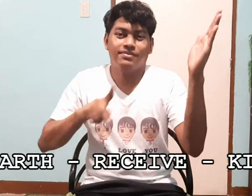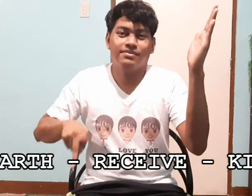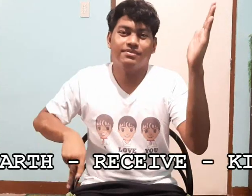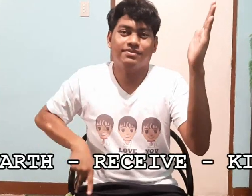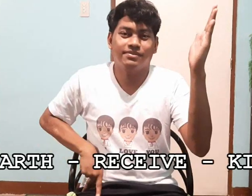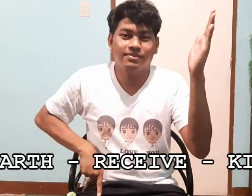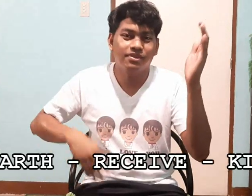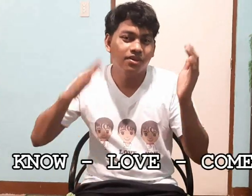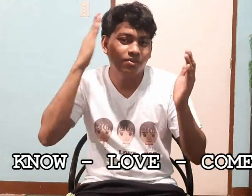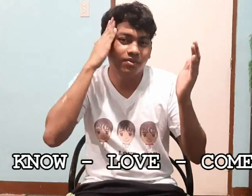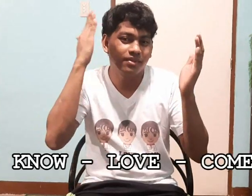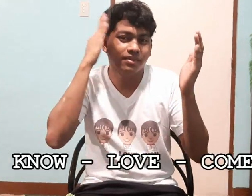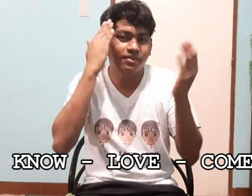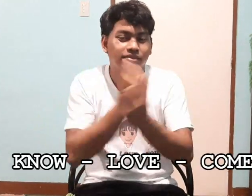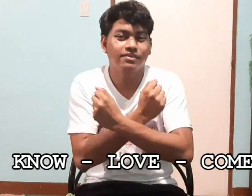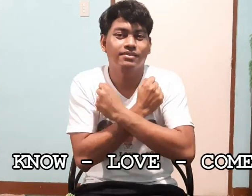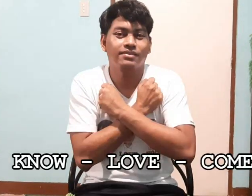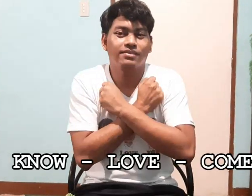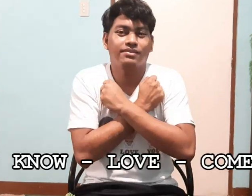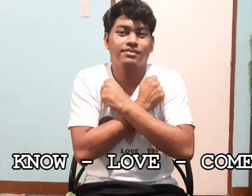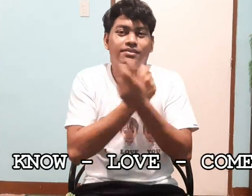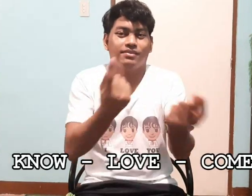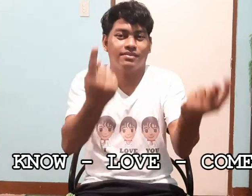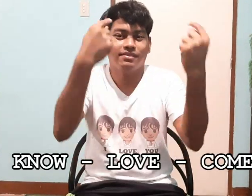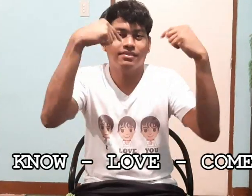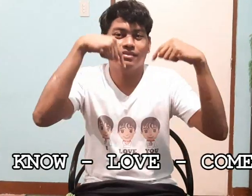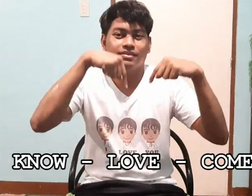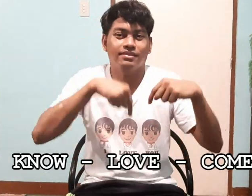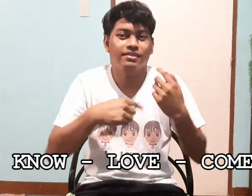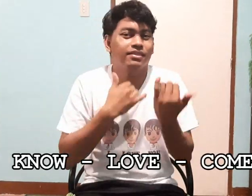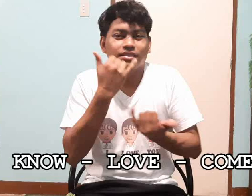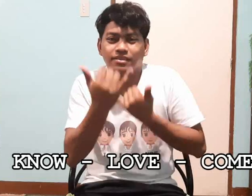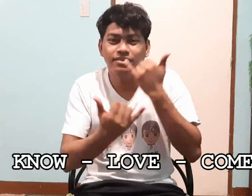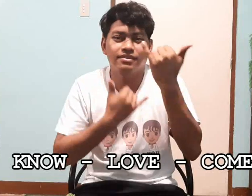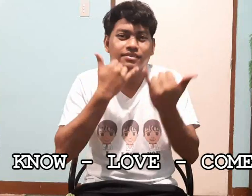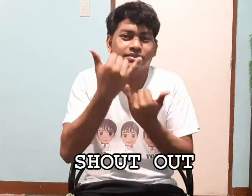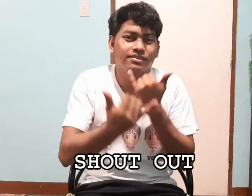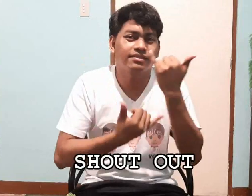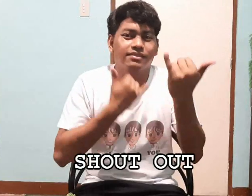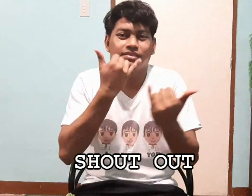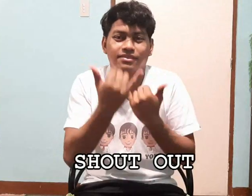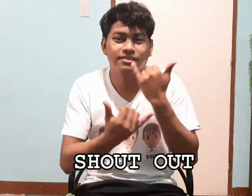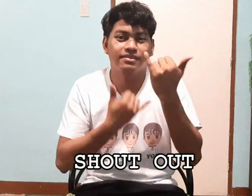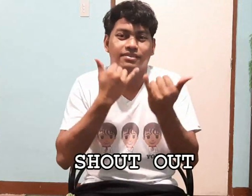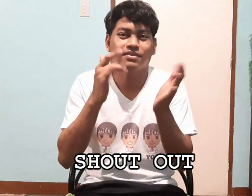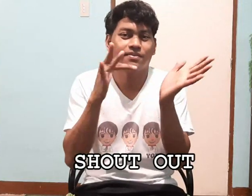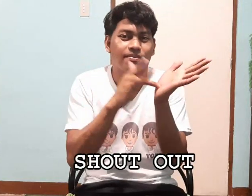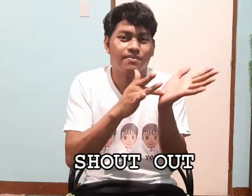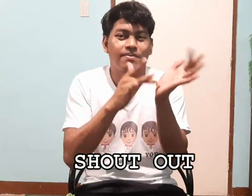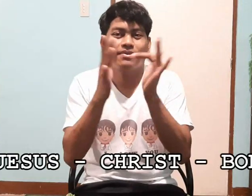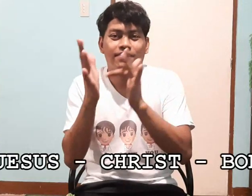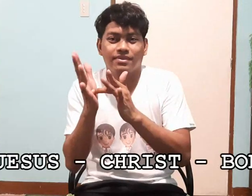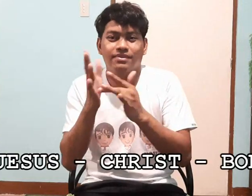I know that love has come Come on Sing it out Jesus